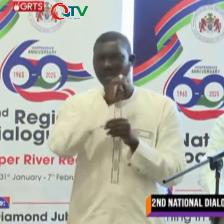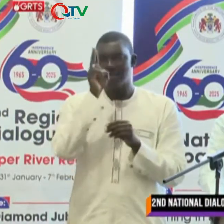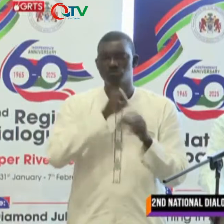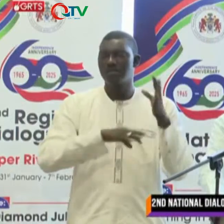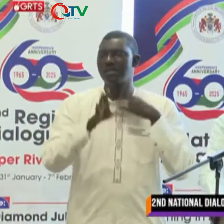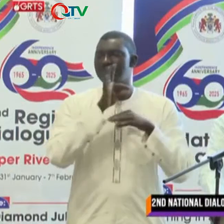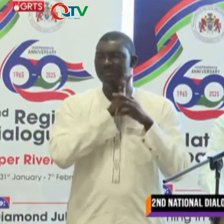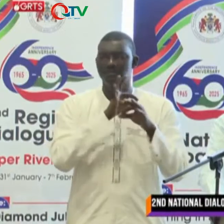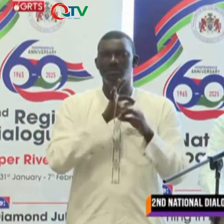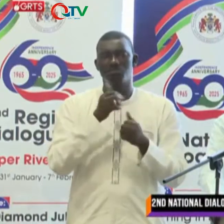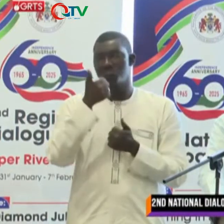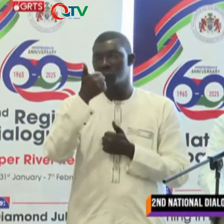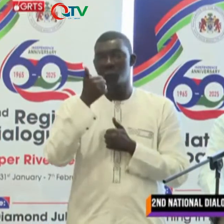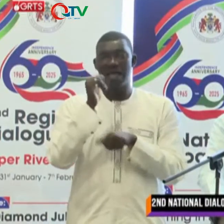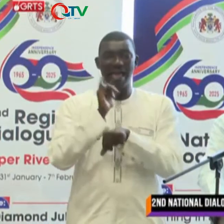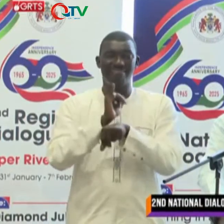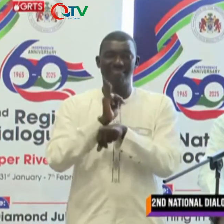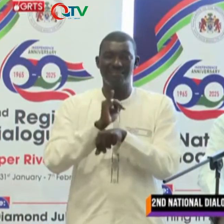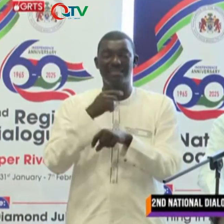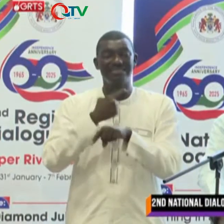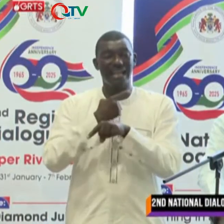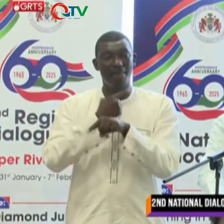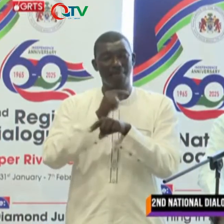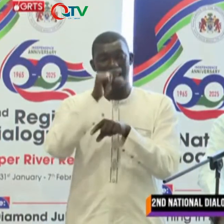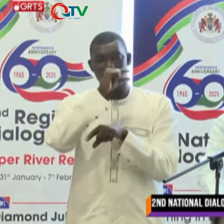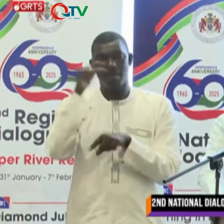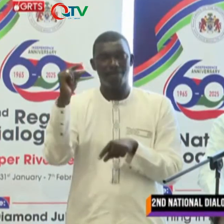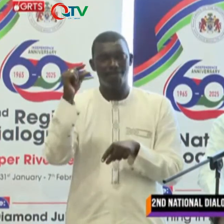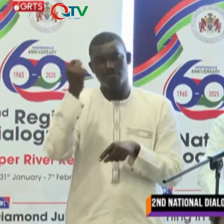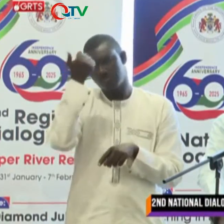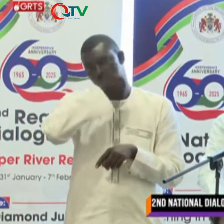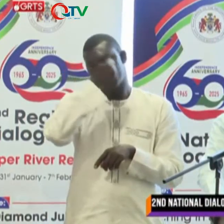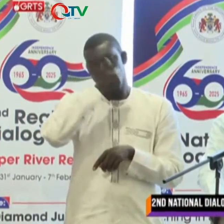and a unique identity as Gambian Africans.